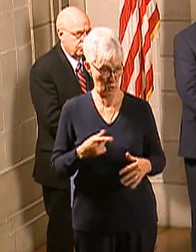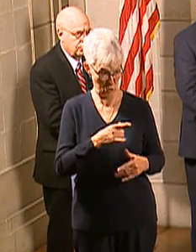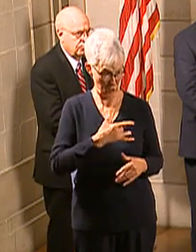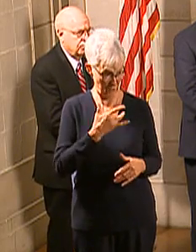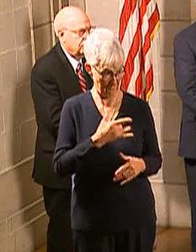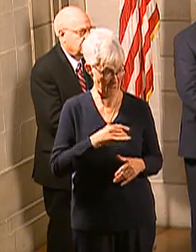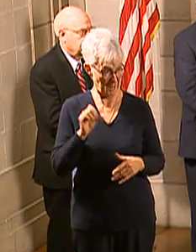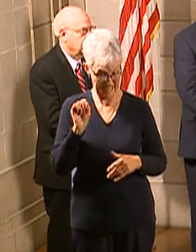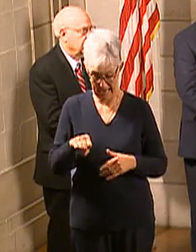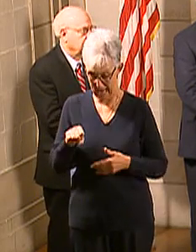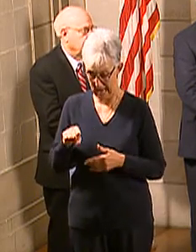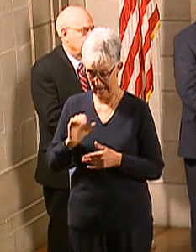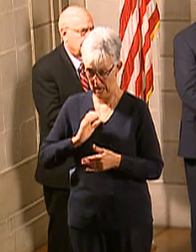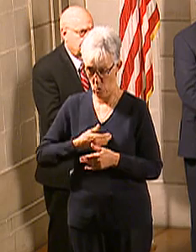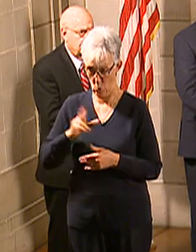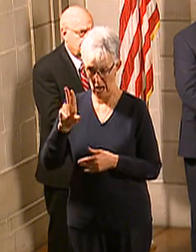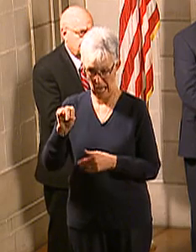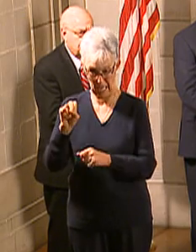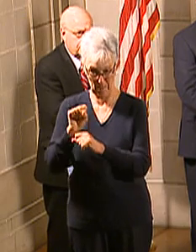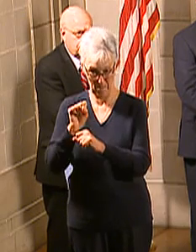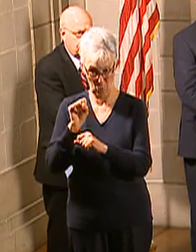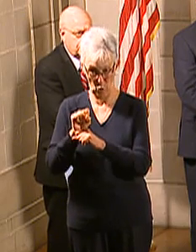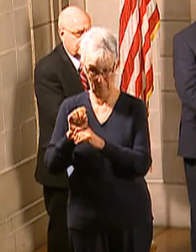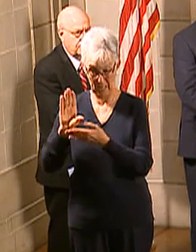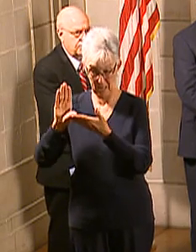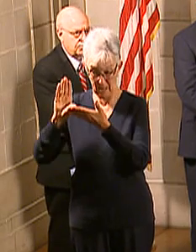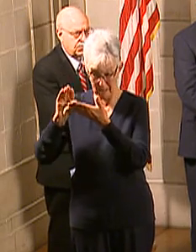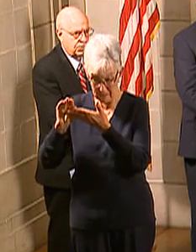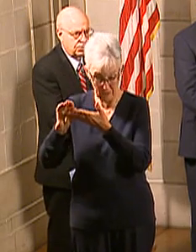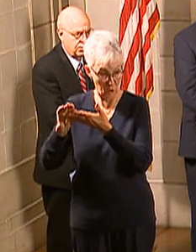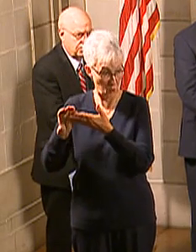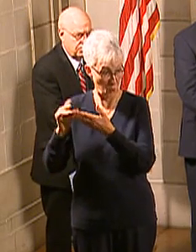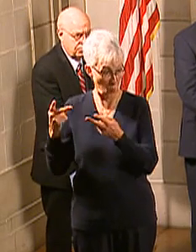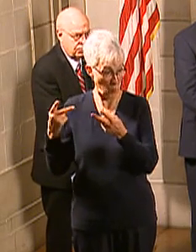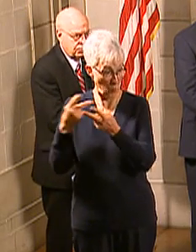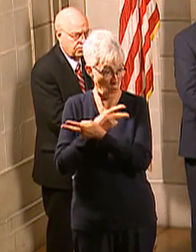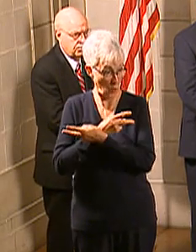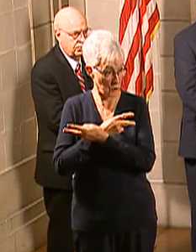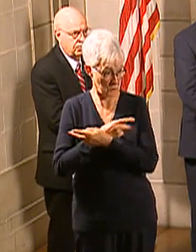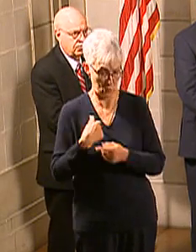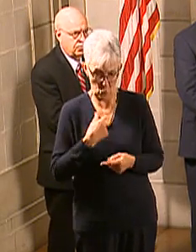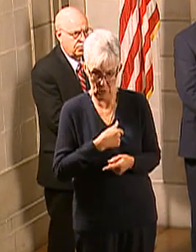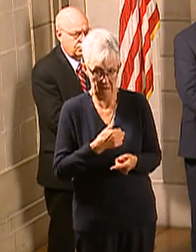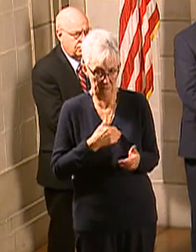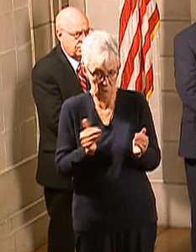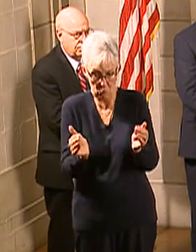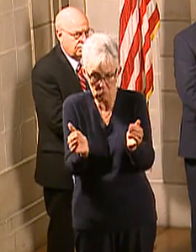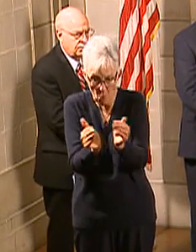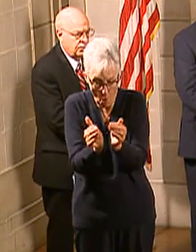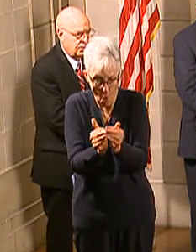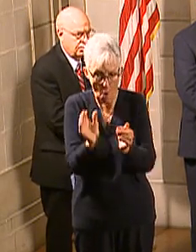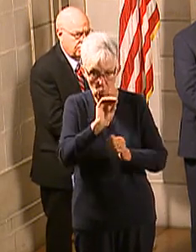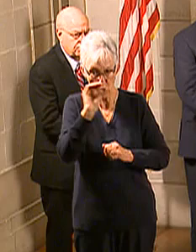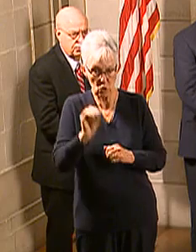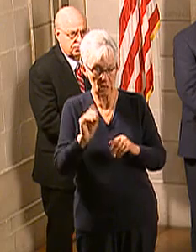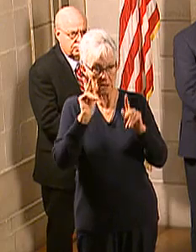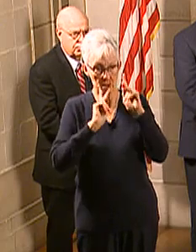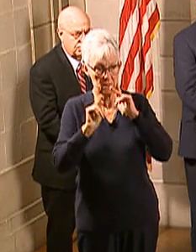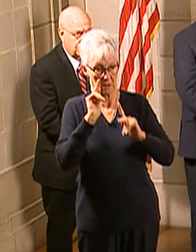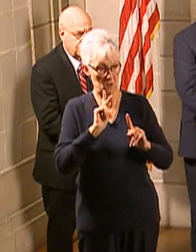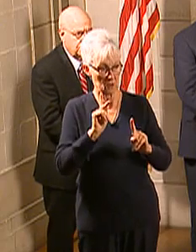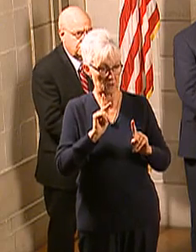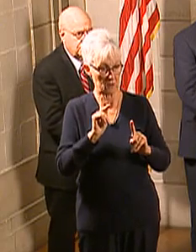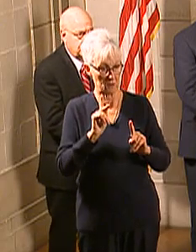or how is it difficult to, you're working with such a small percentage of people that are actually on